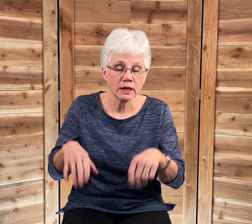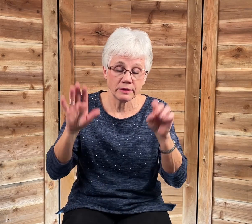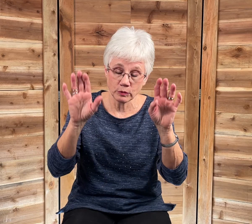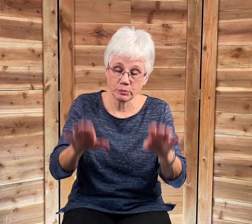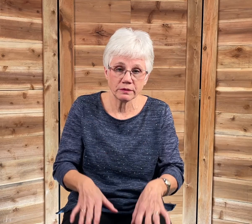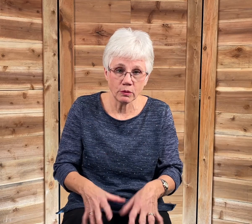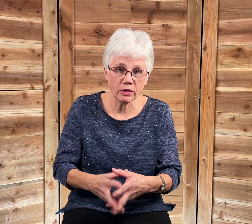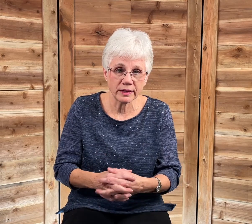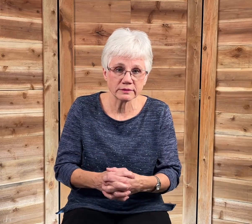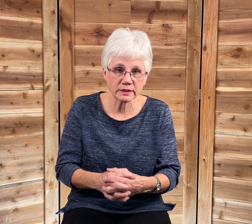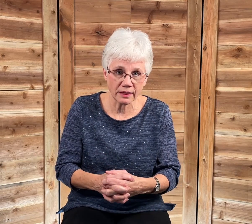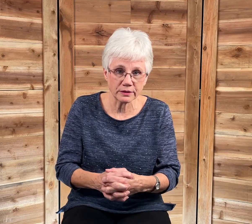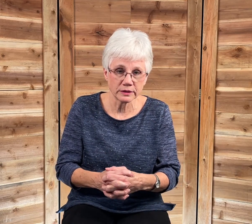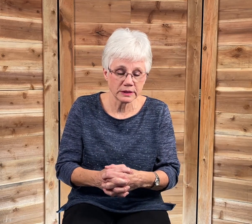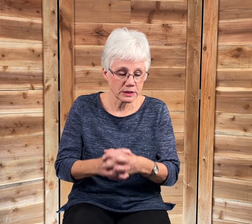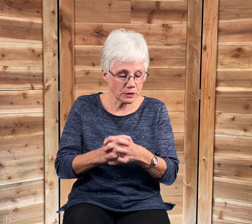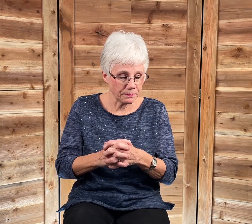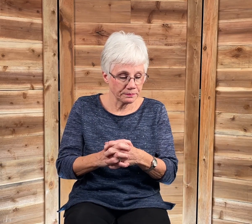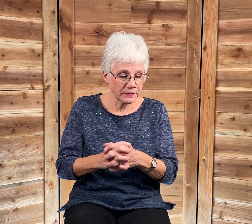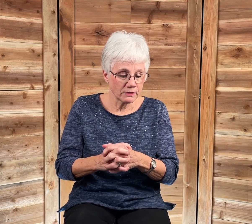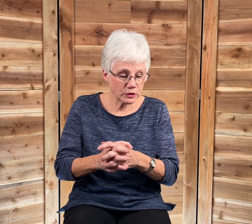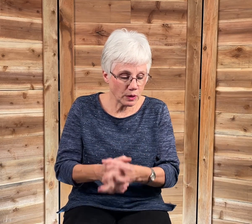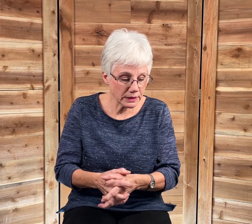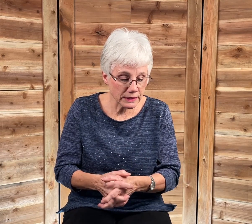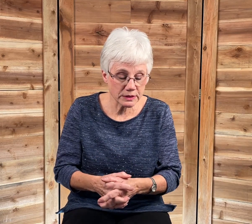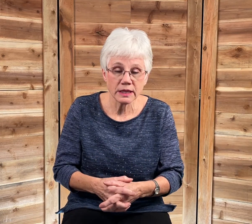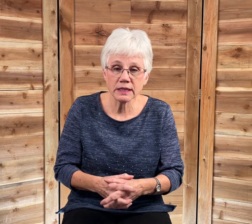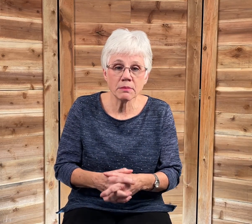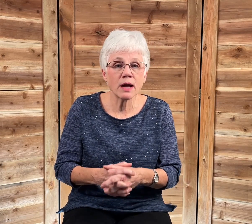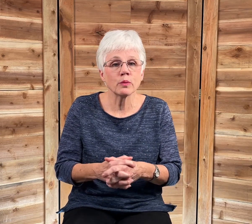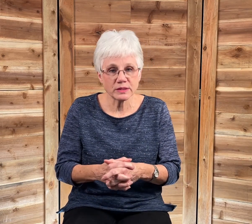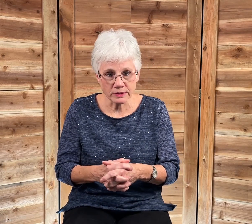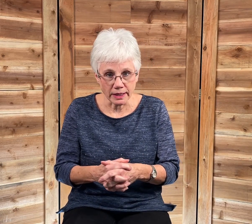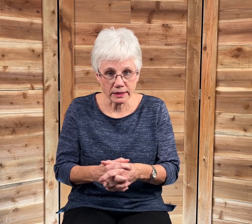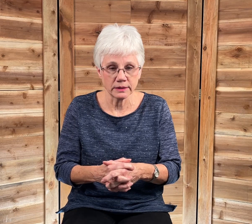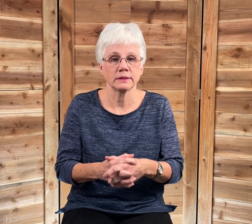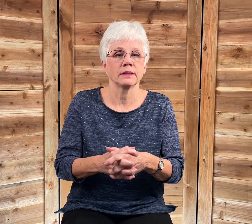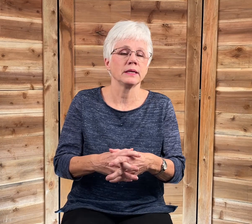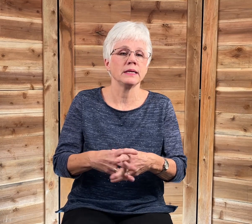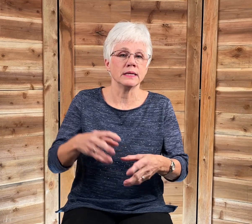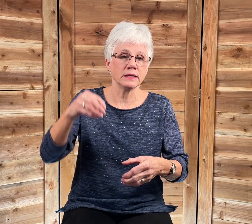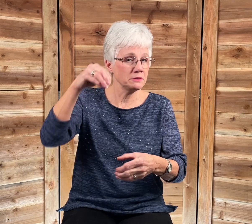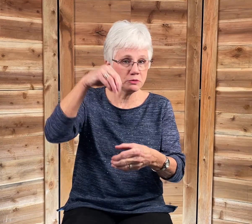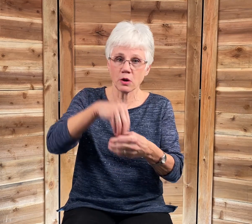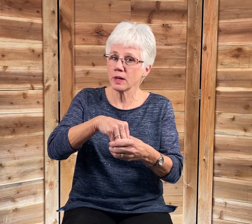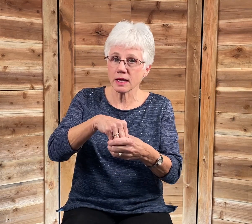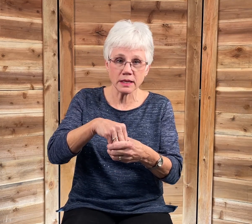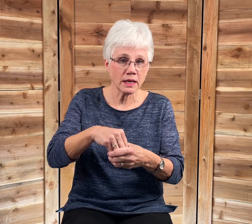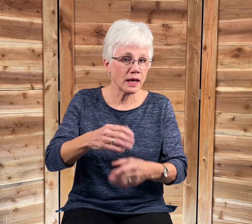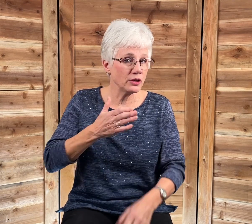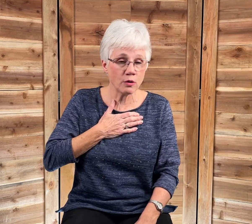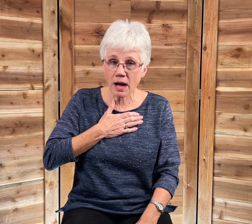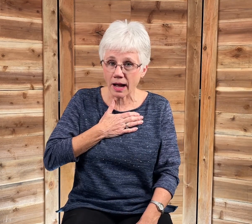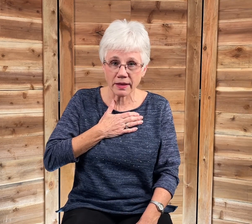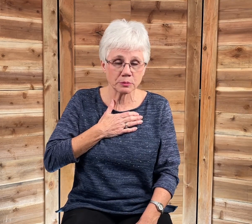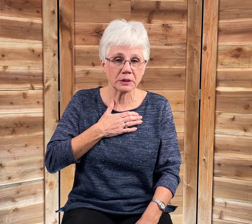themselves. Then we'll put the whole thing together. So verse 1 is in my wrestling. In,